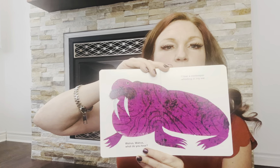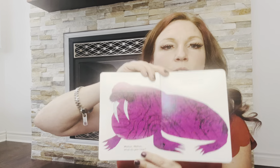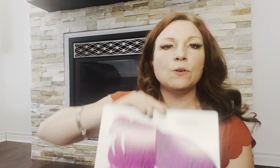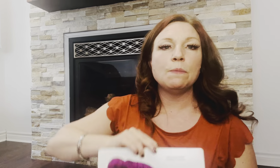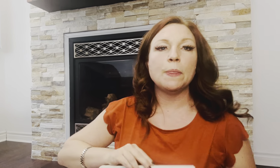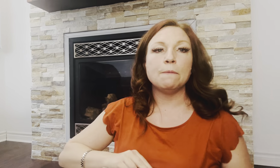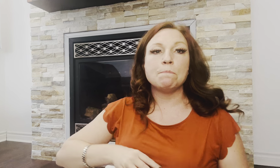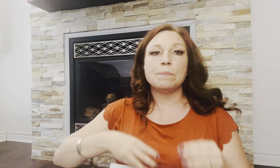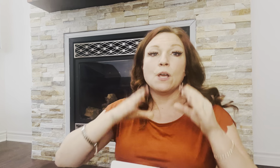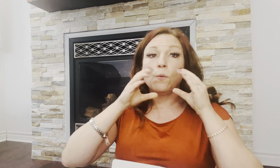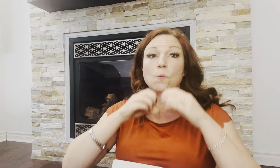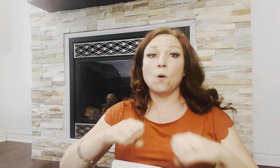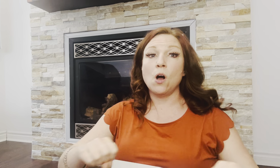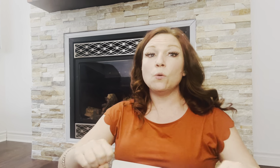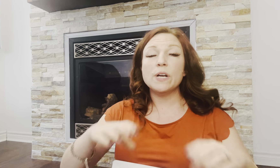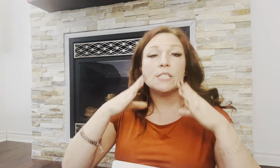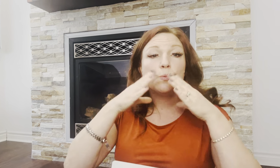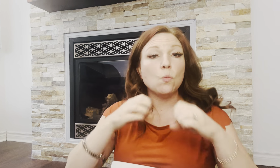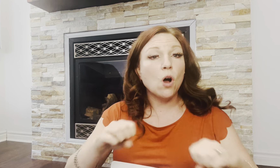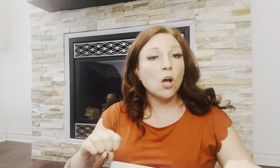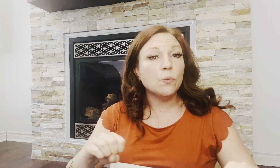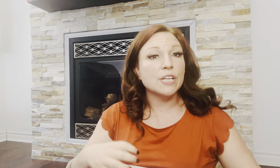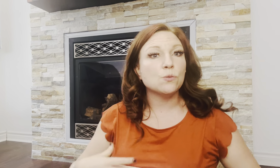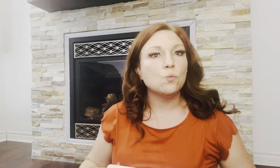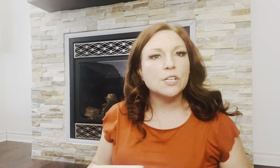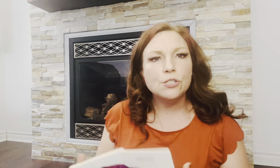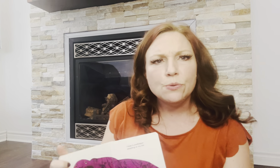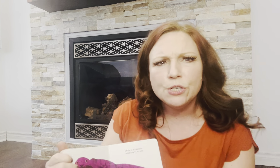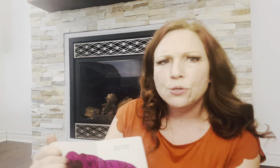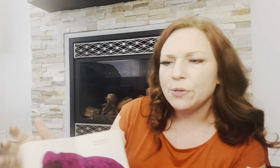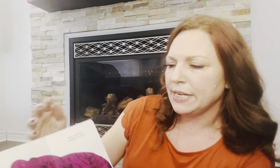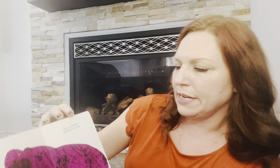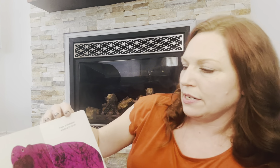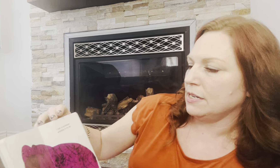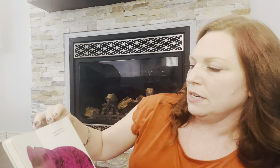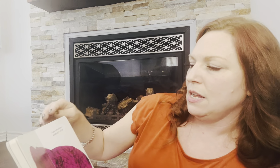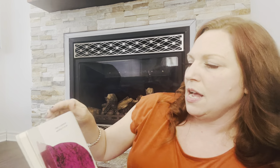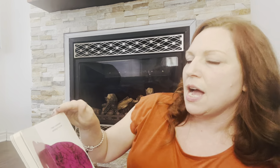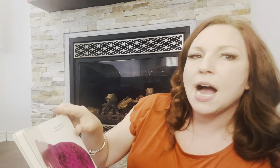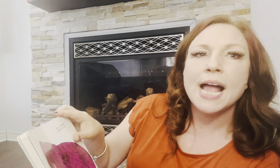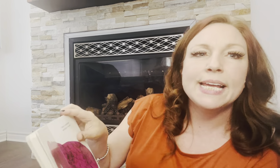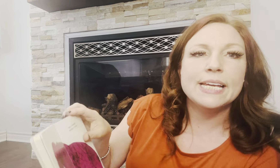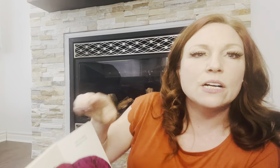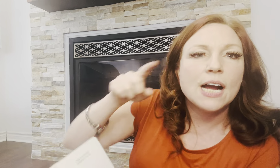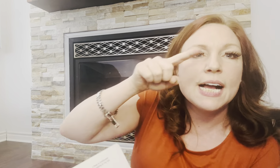So, walrus, what do you hear? I hear a